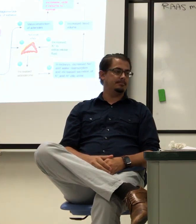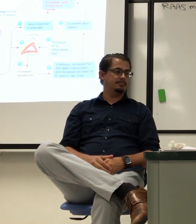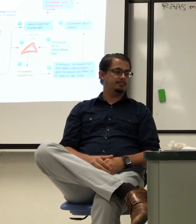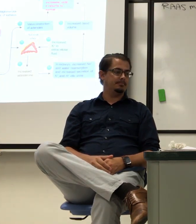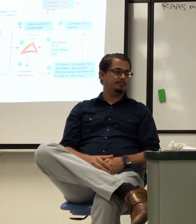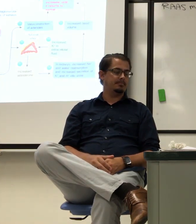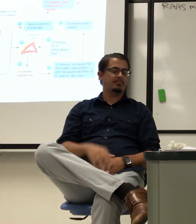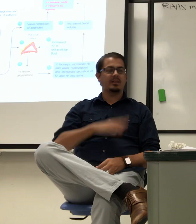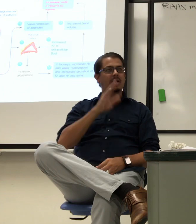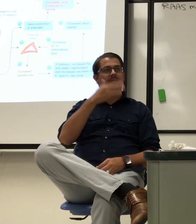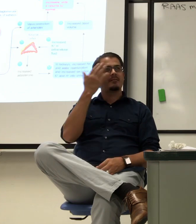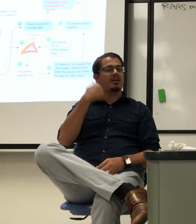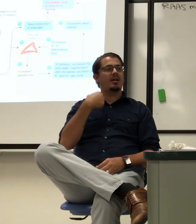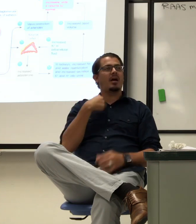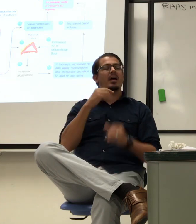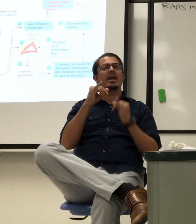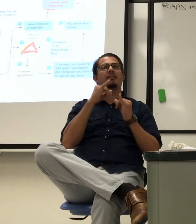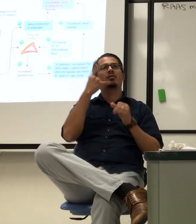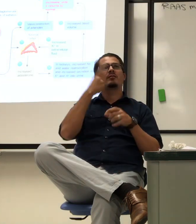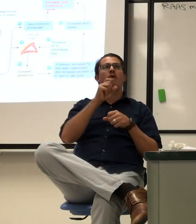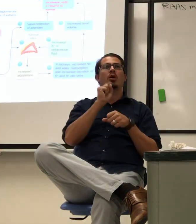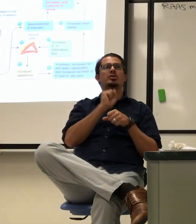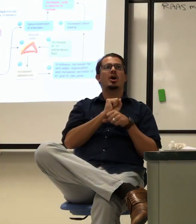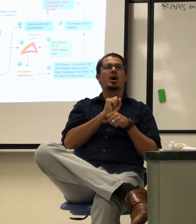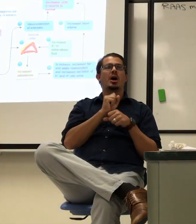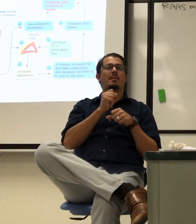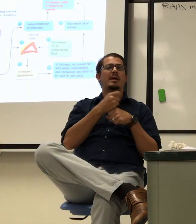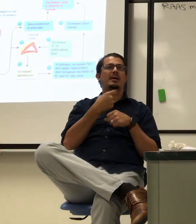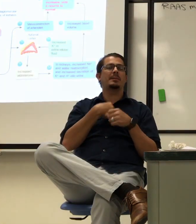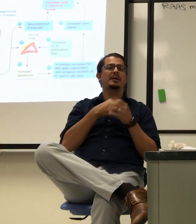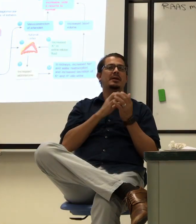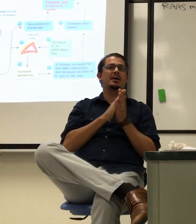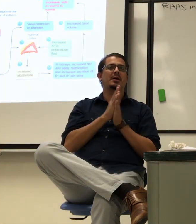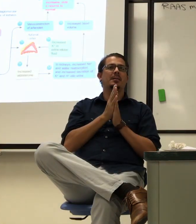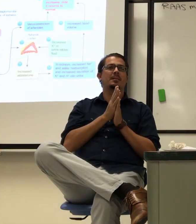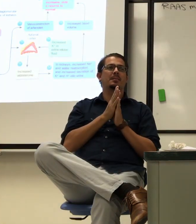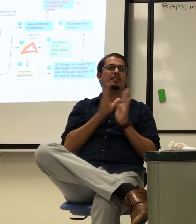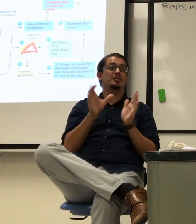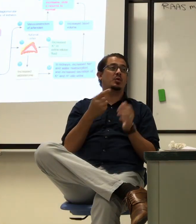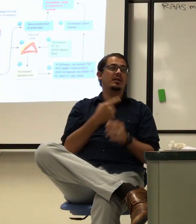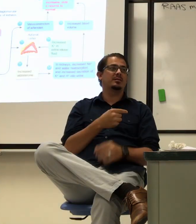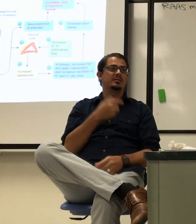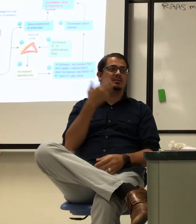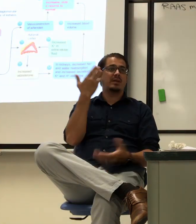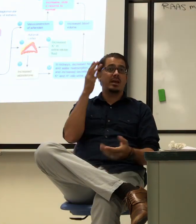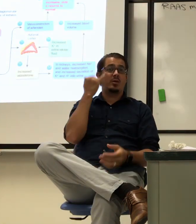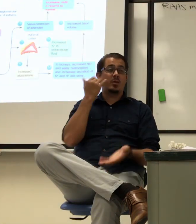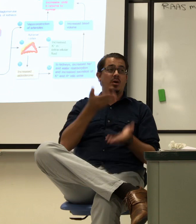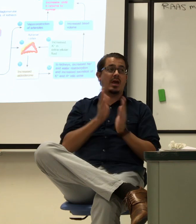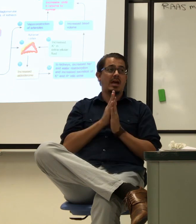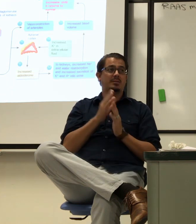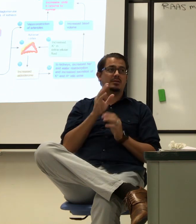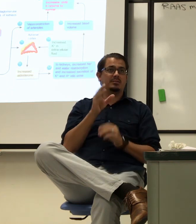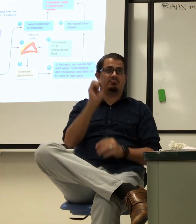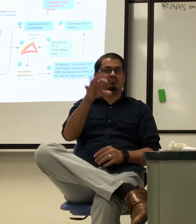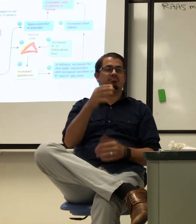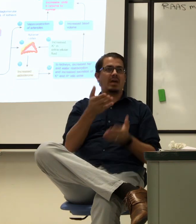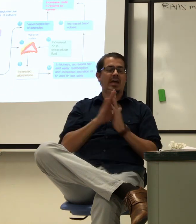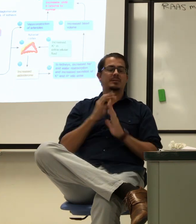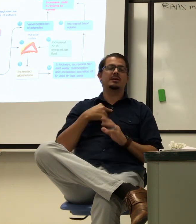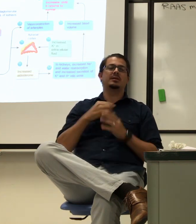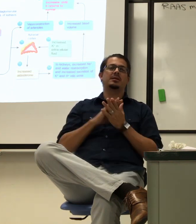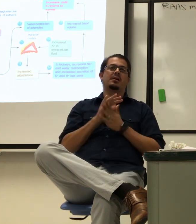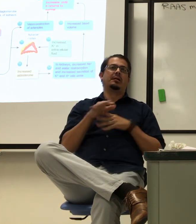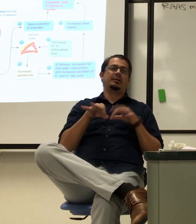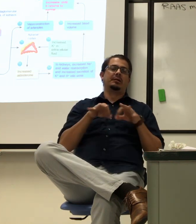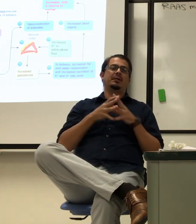I'll never forget when I interviewed for a job, they made me do this. I didn't know they were going to ask me. They just kind of threw it on